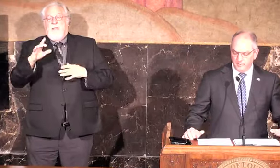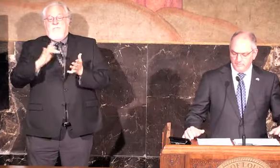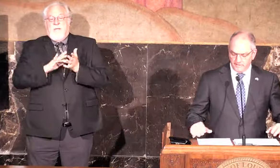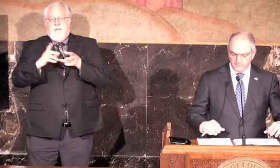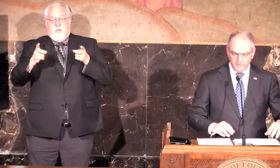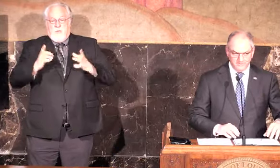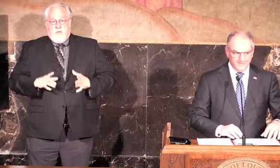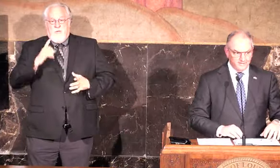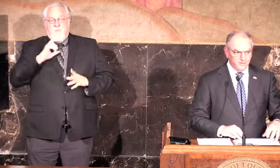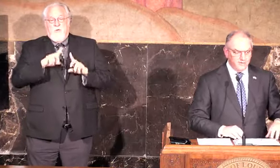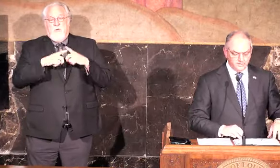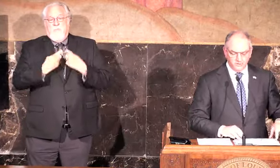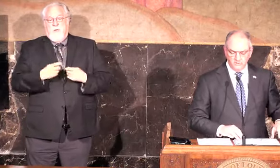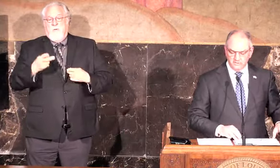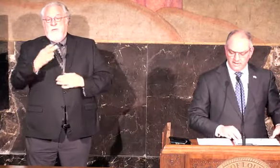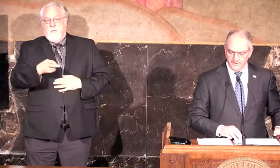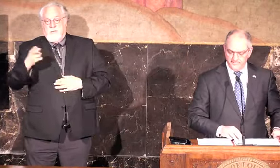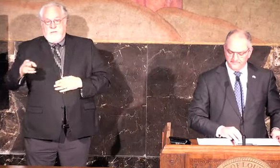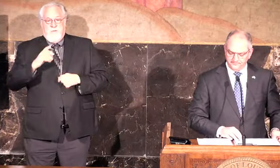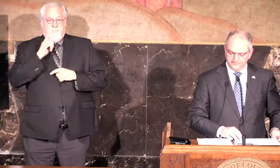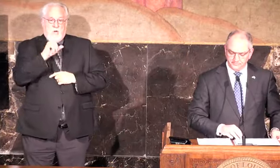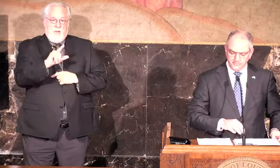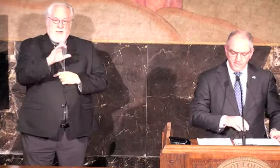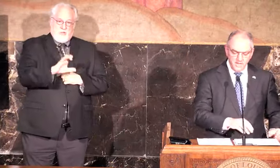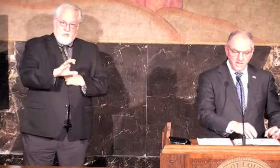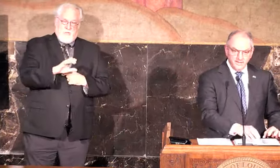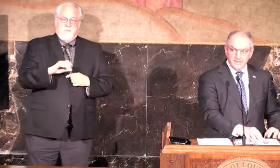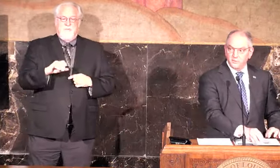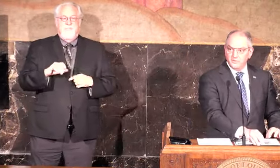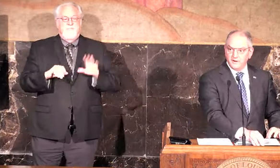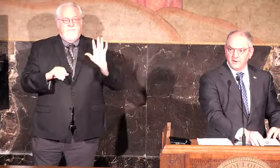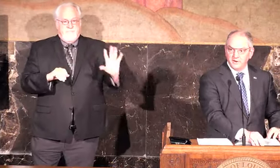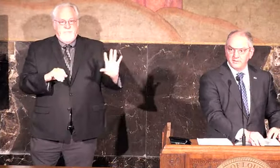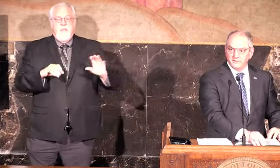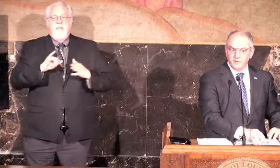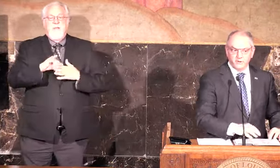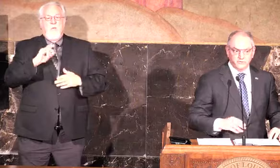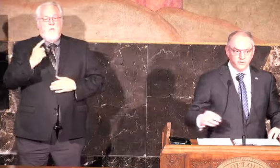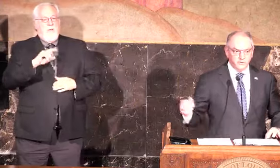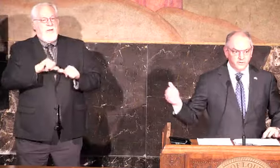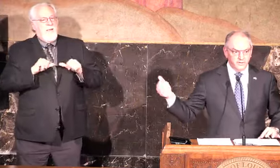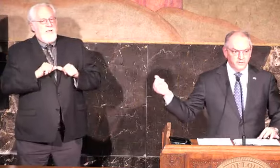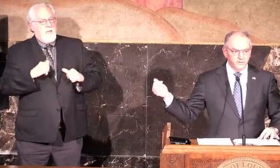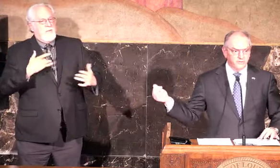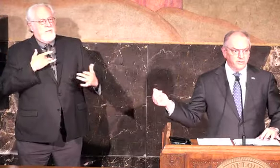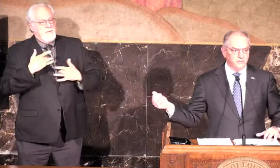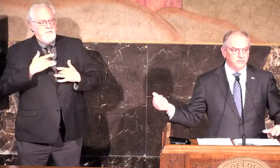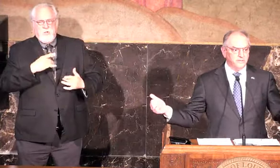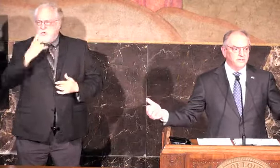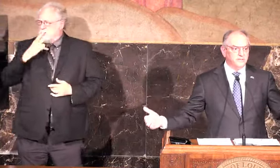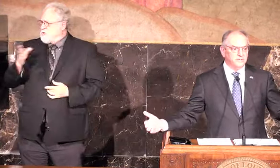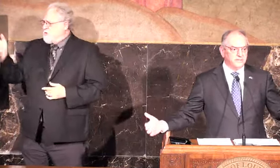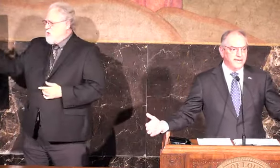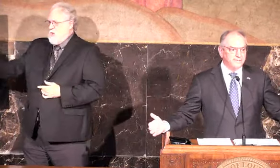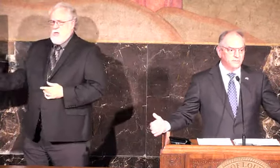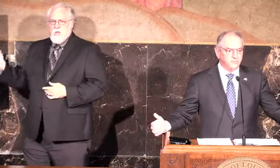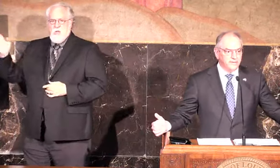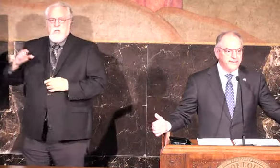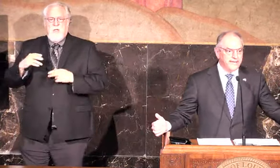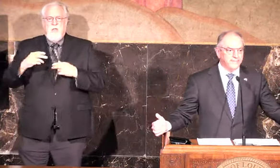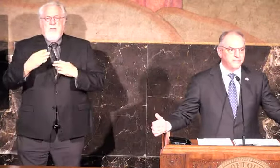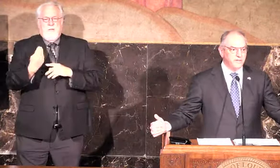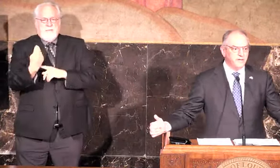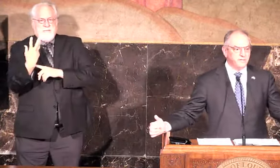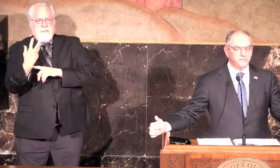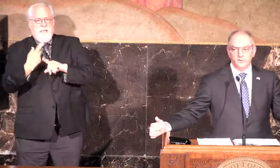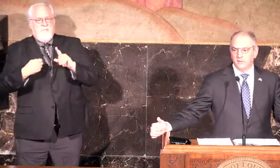Louisiana Department of Hospitals, that is the Lake Charles area. That's one of our areas of great concern. You saw the slides on